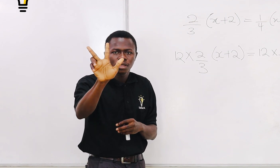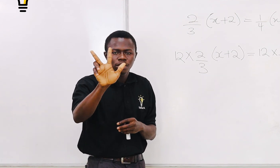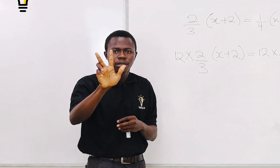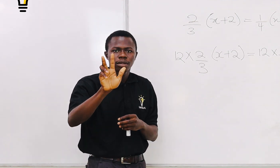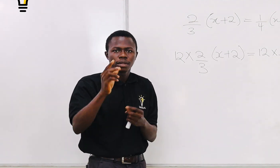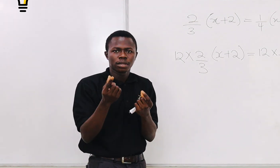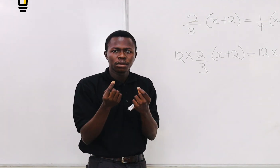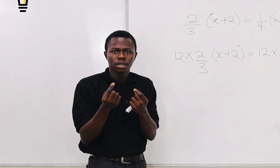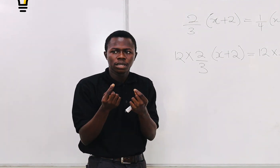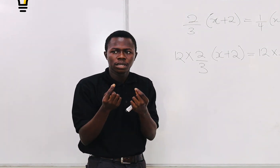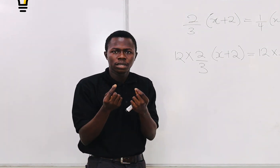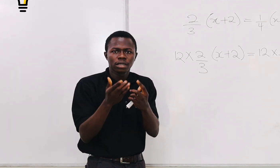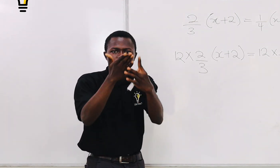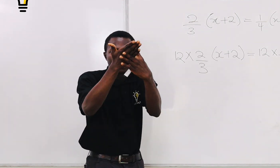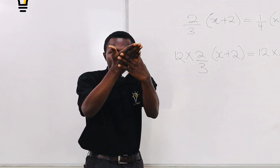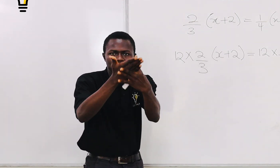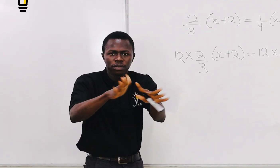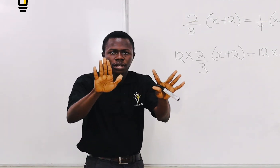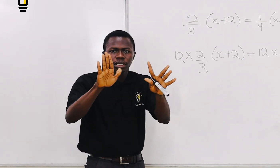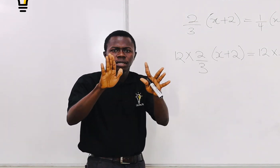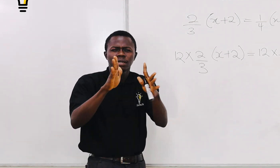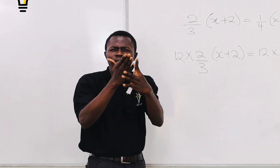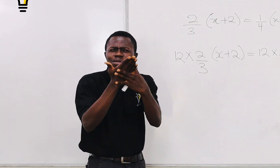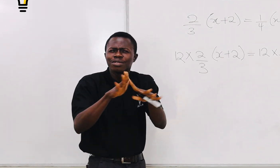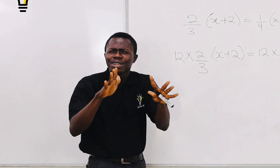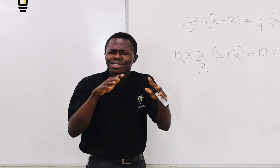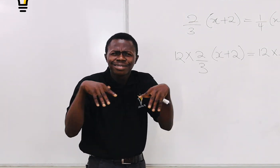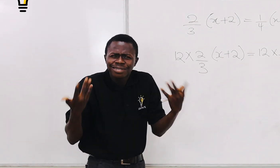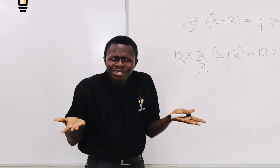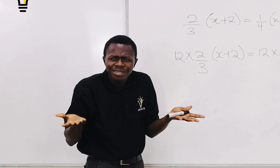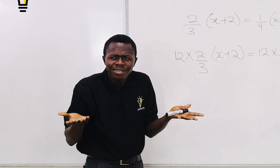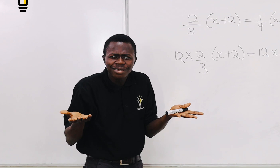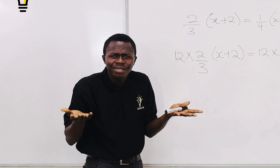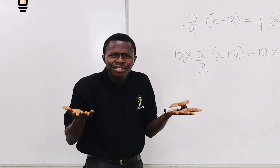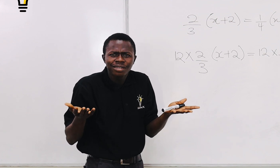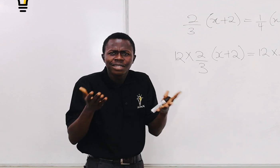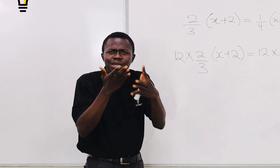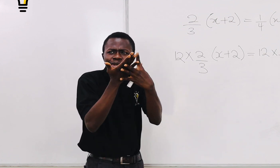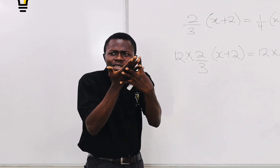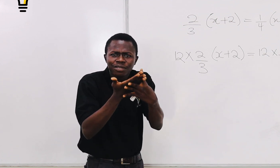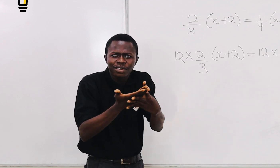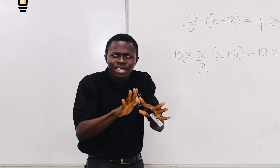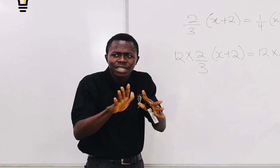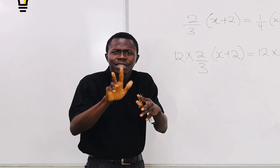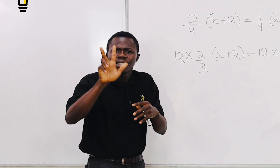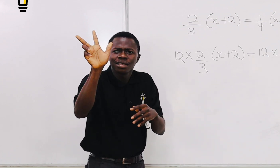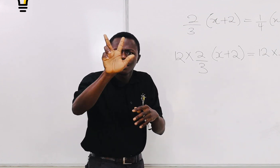12 multiplied by 2 over 3, and when we divide, what answer do we get?